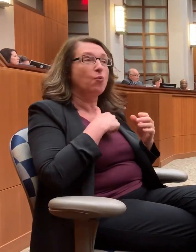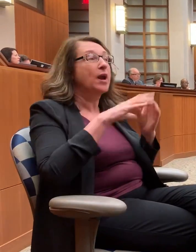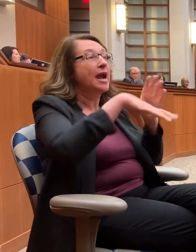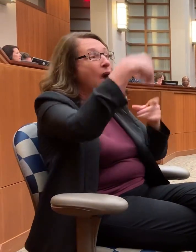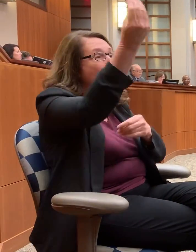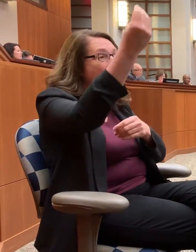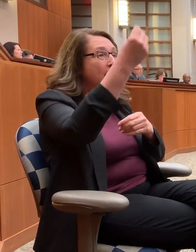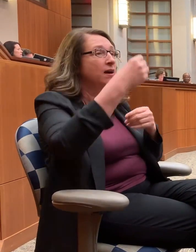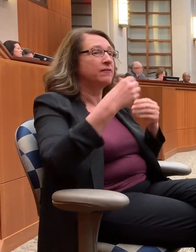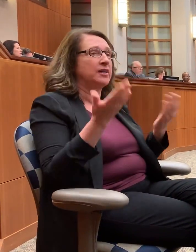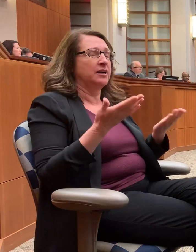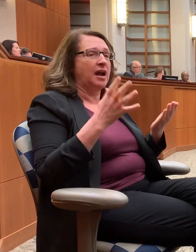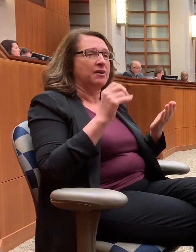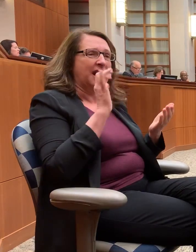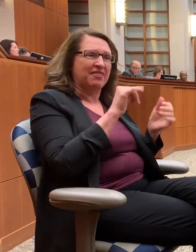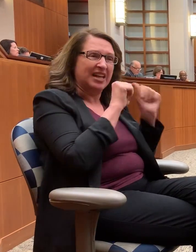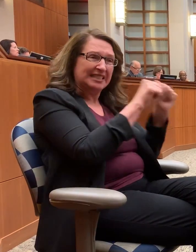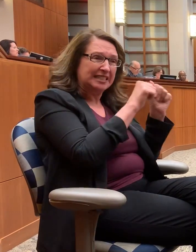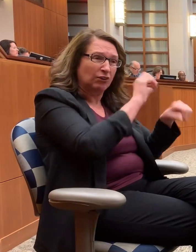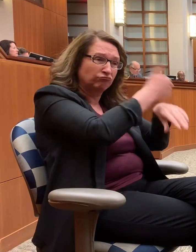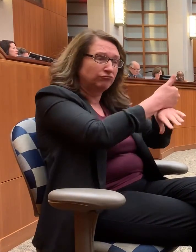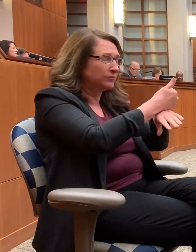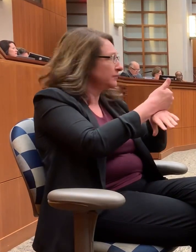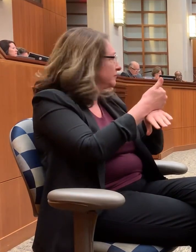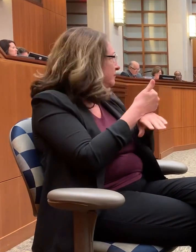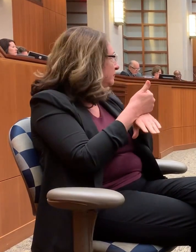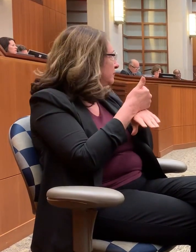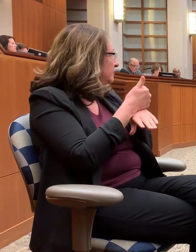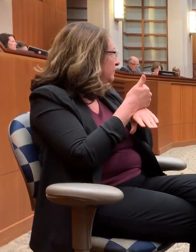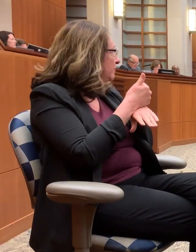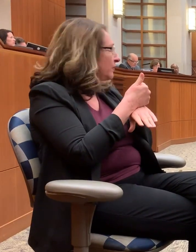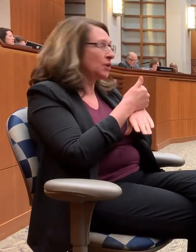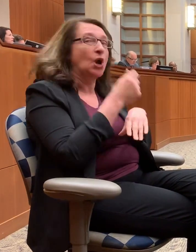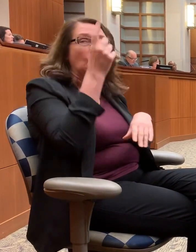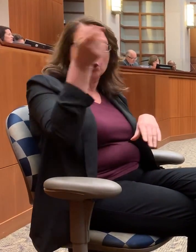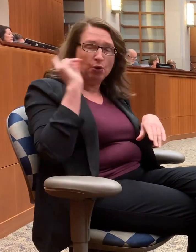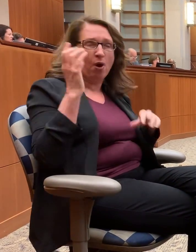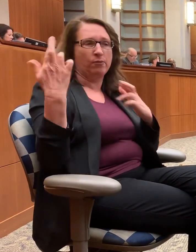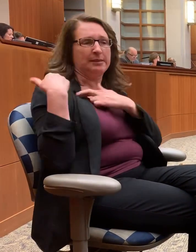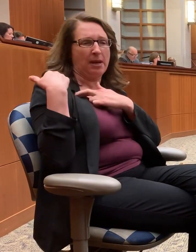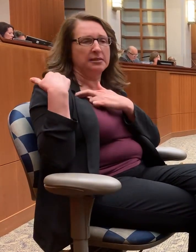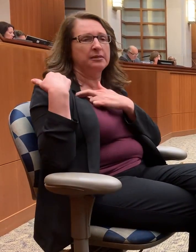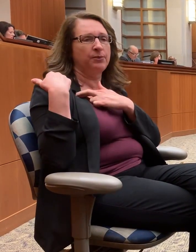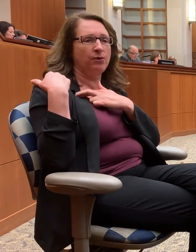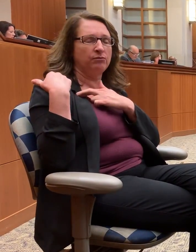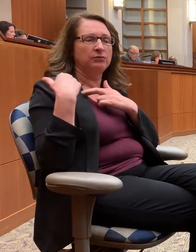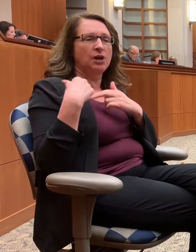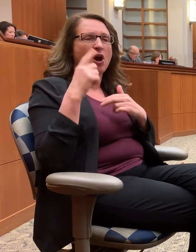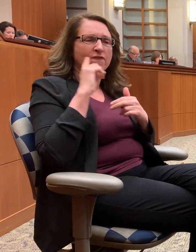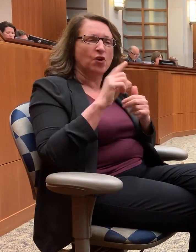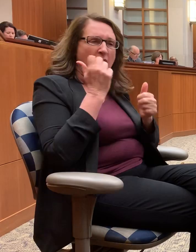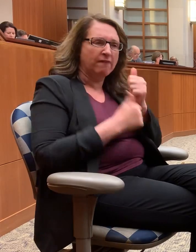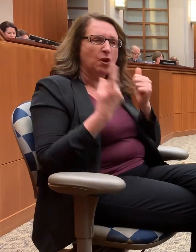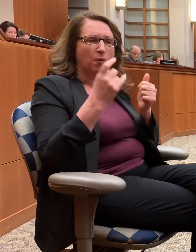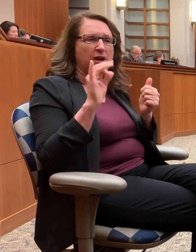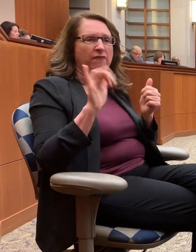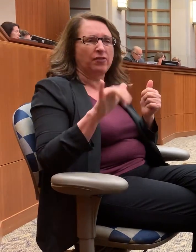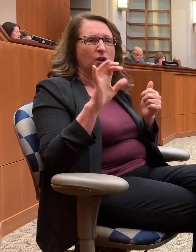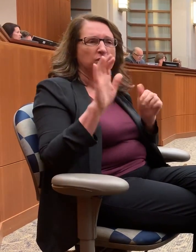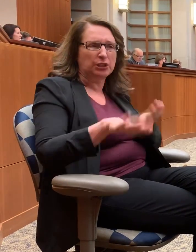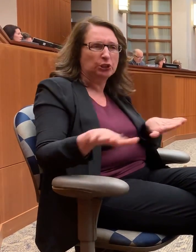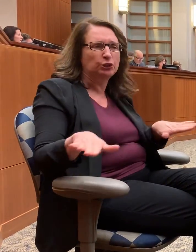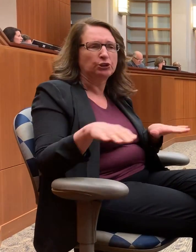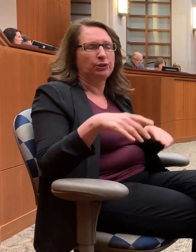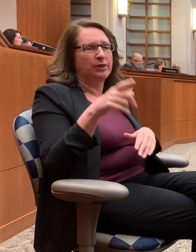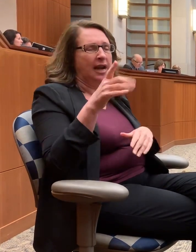out and that's still in place, you are responsible for every one of those little